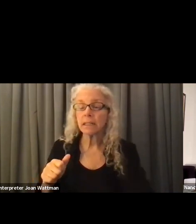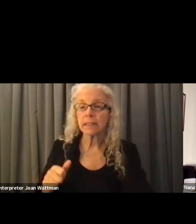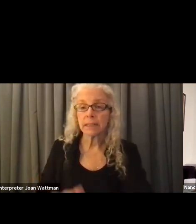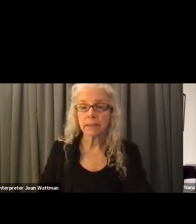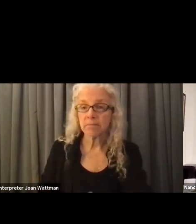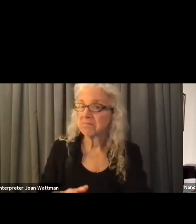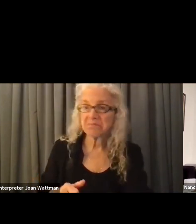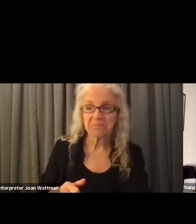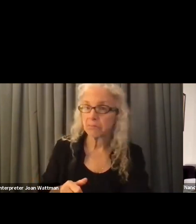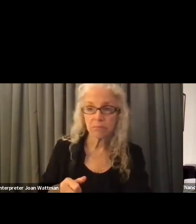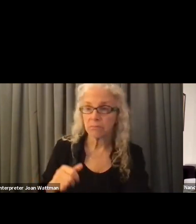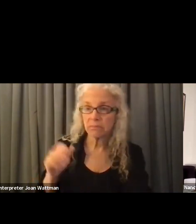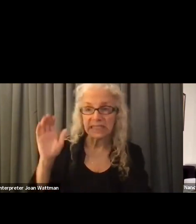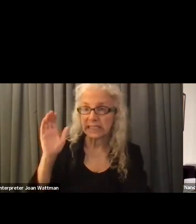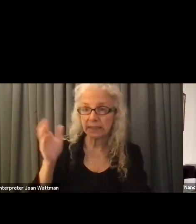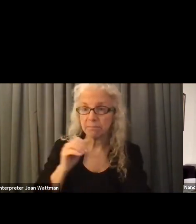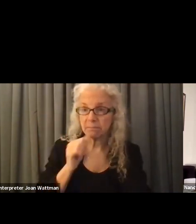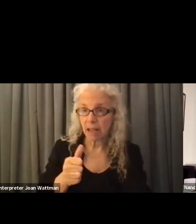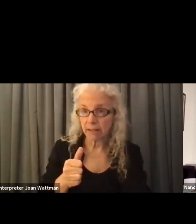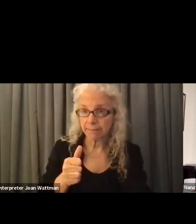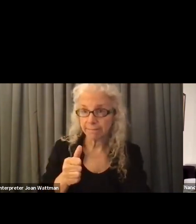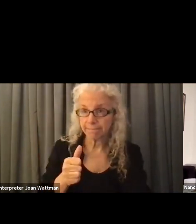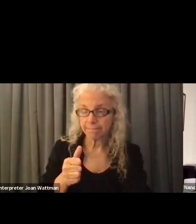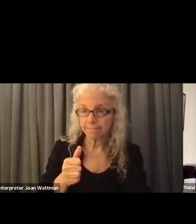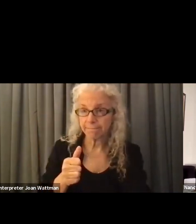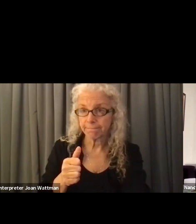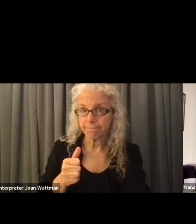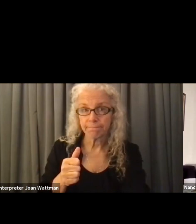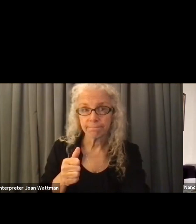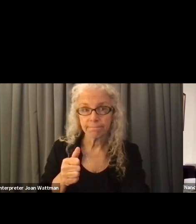I don't see anyone here who's not a committee member.